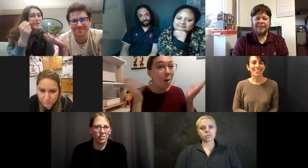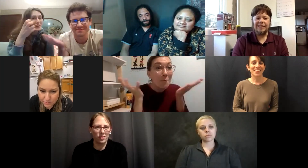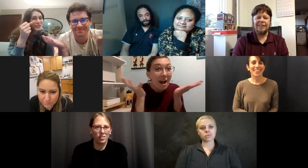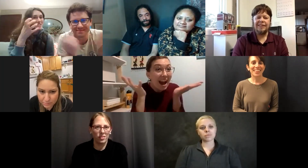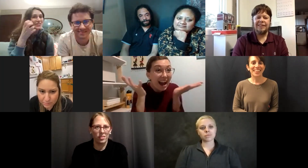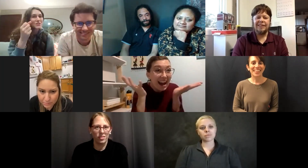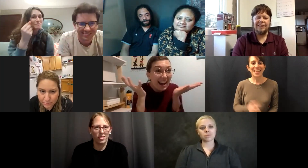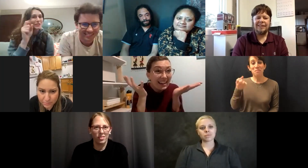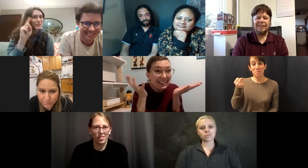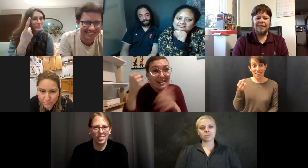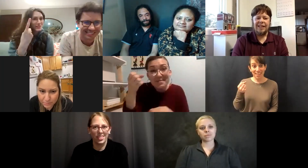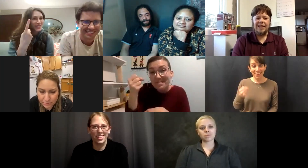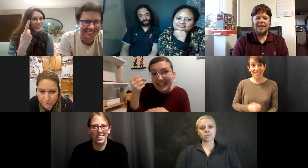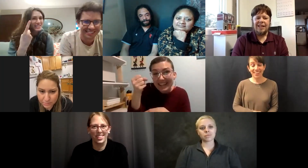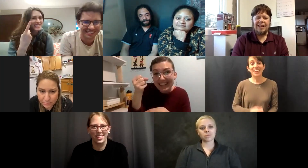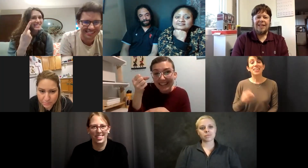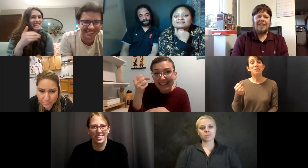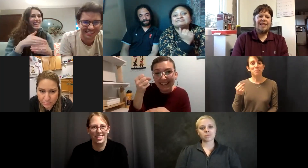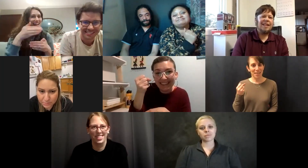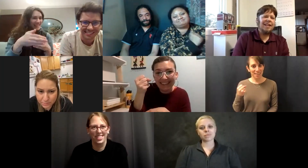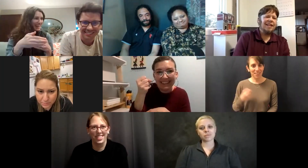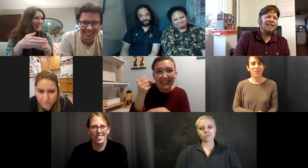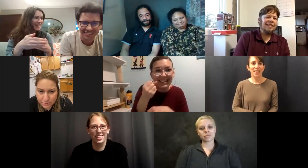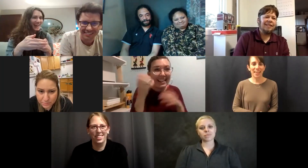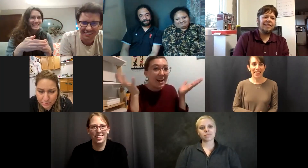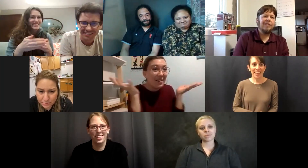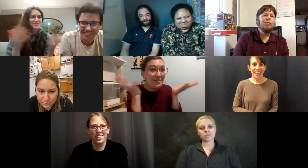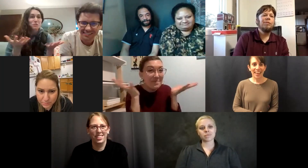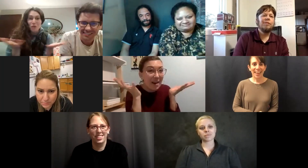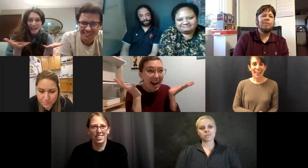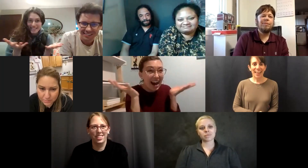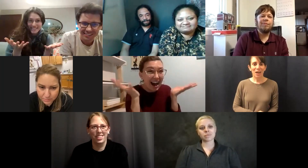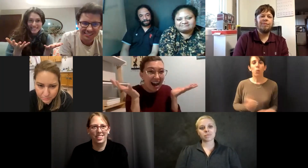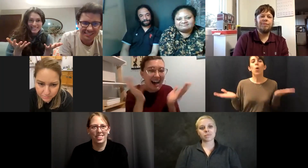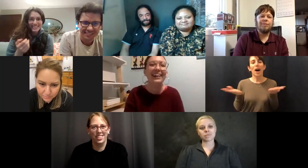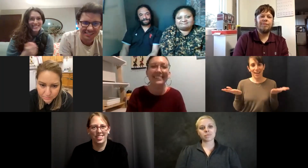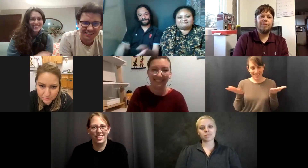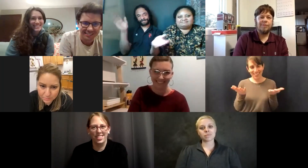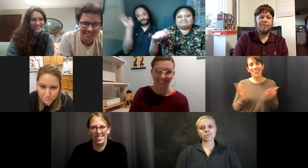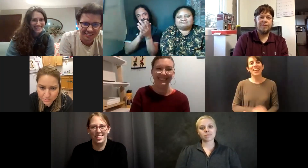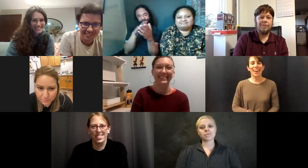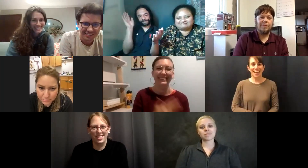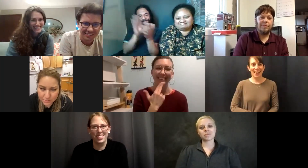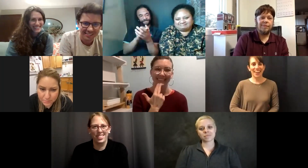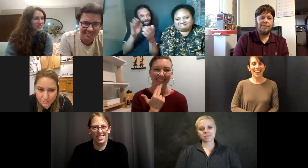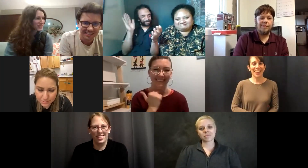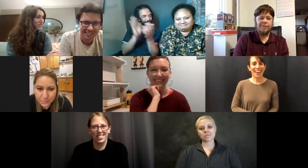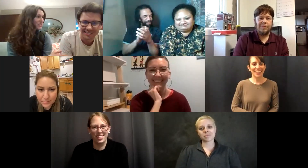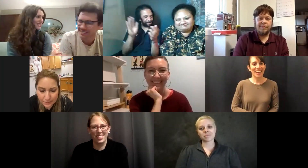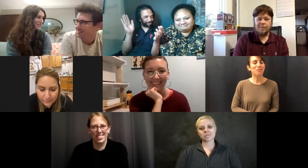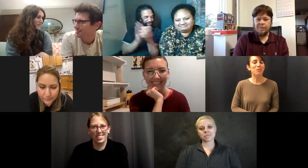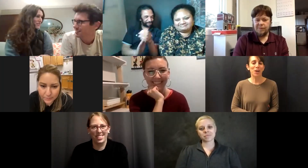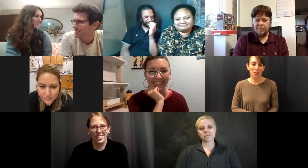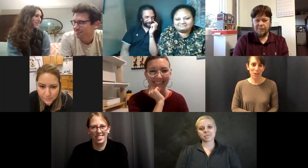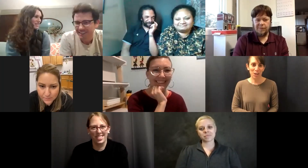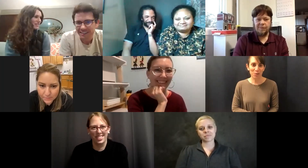Her milk was first, and then next was what? What? Okay.